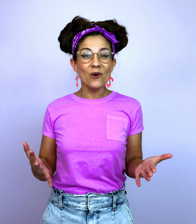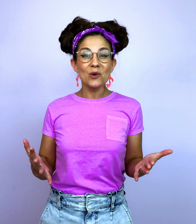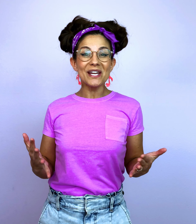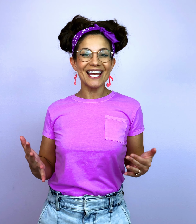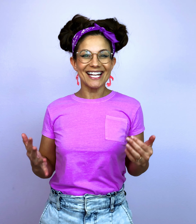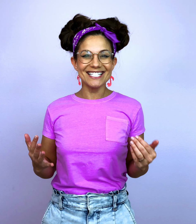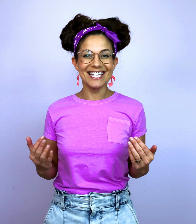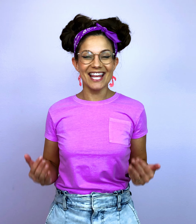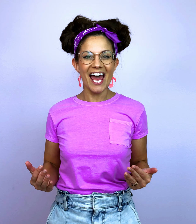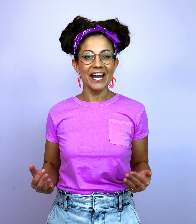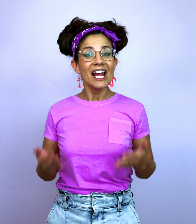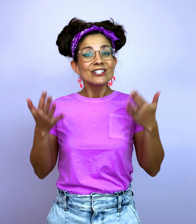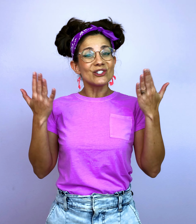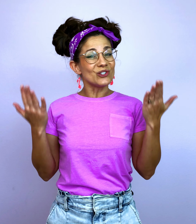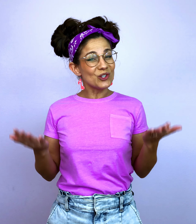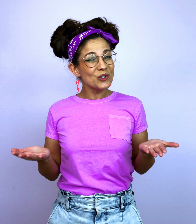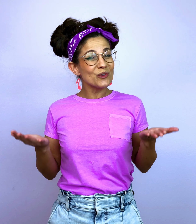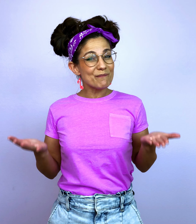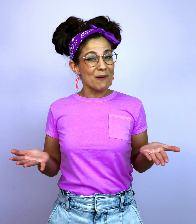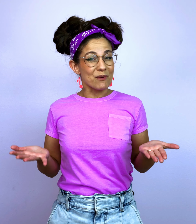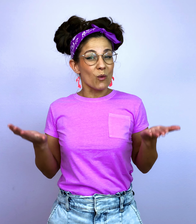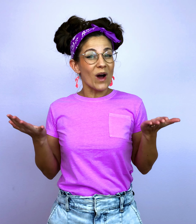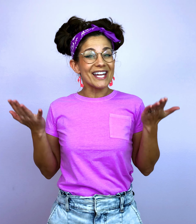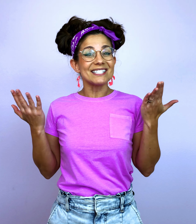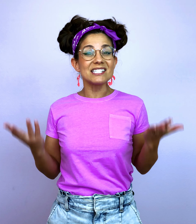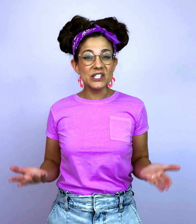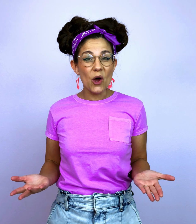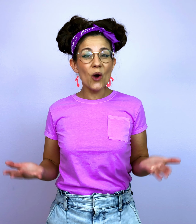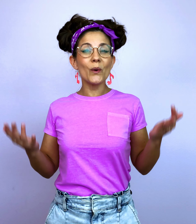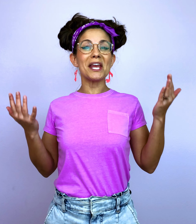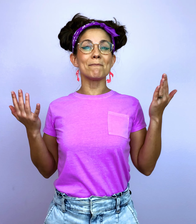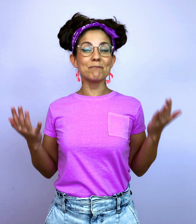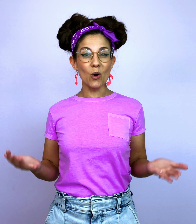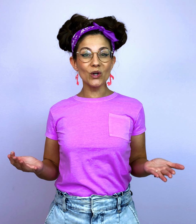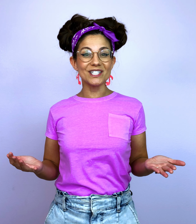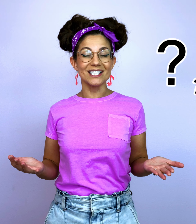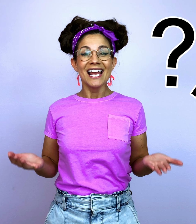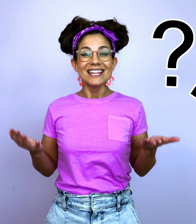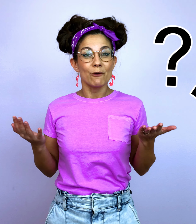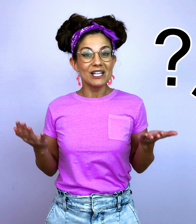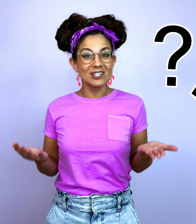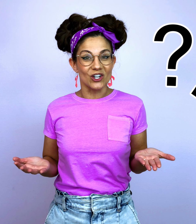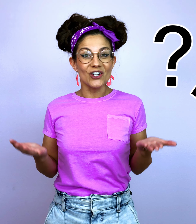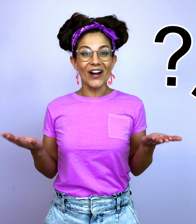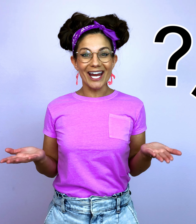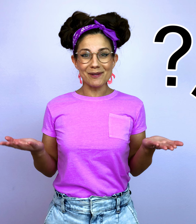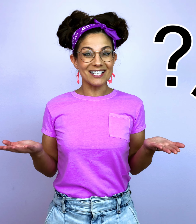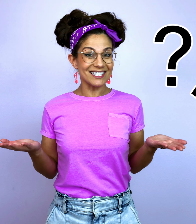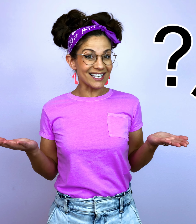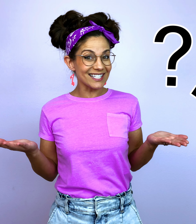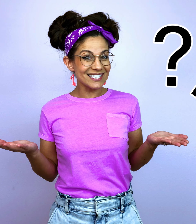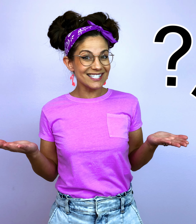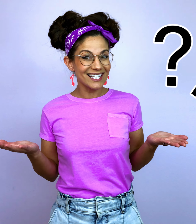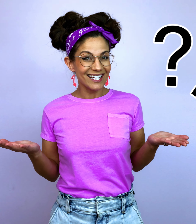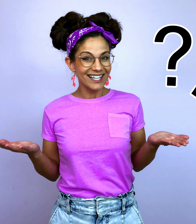before we get into that, do you remember why it's so important that we learn our ABCs?